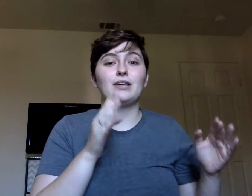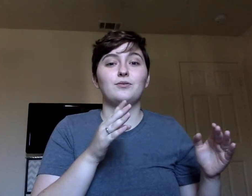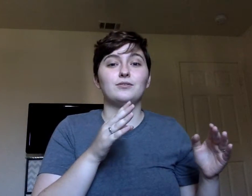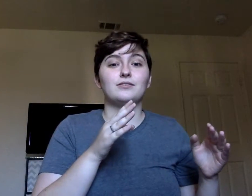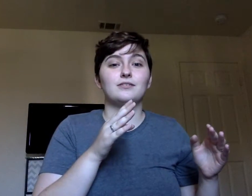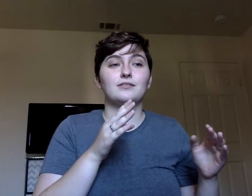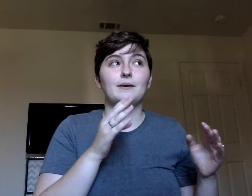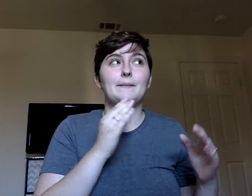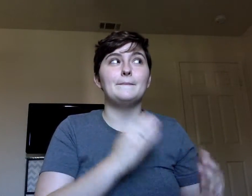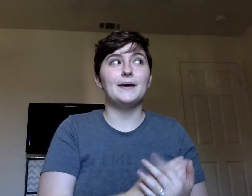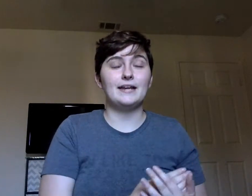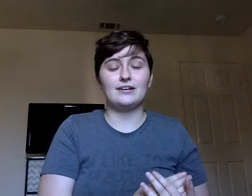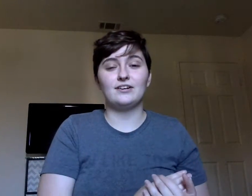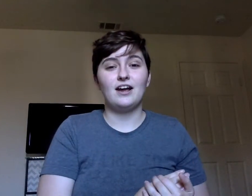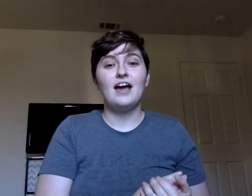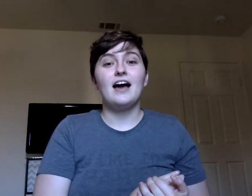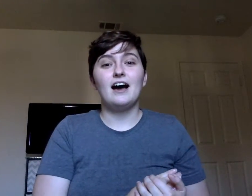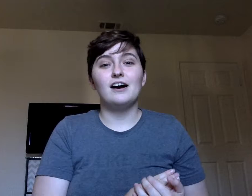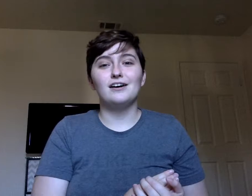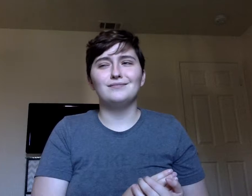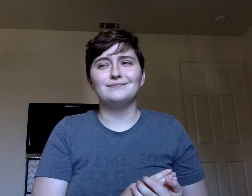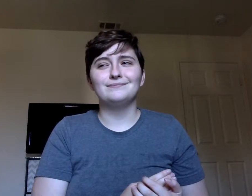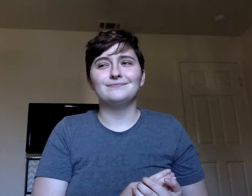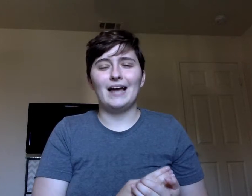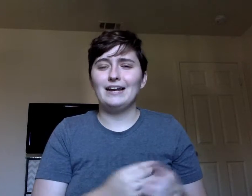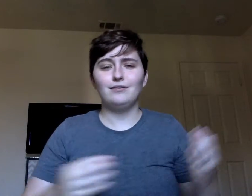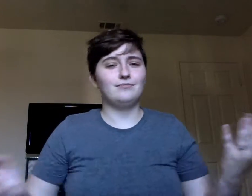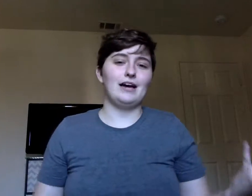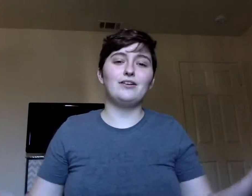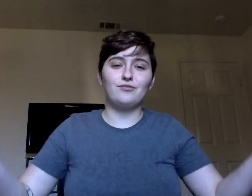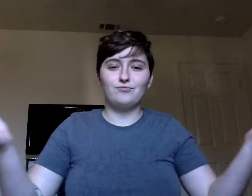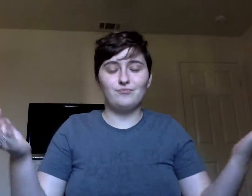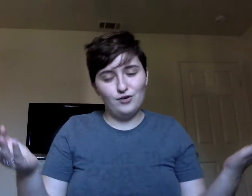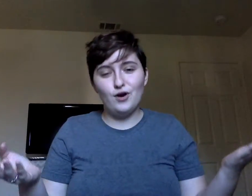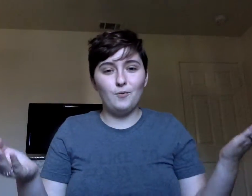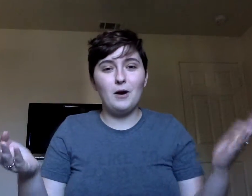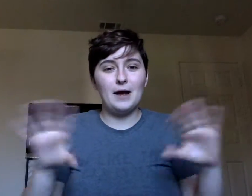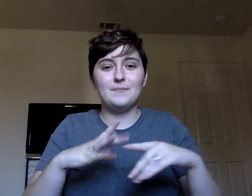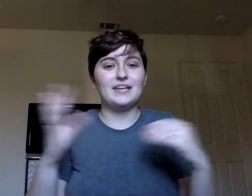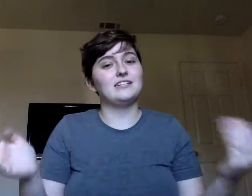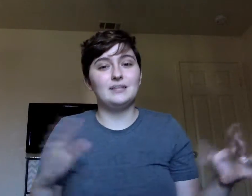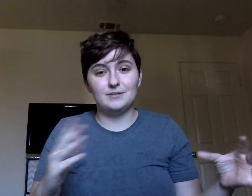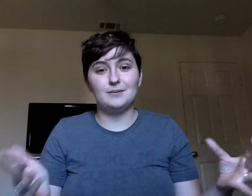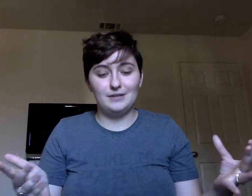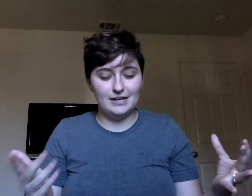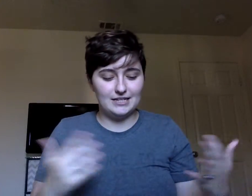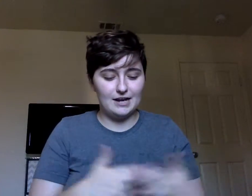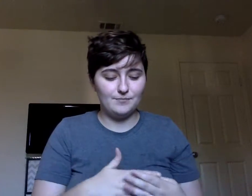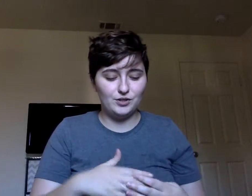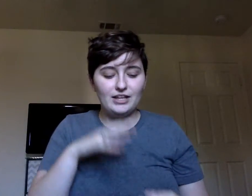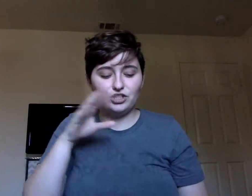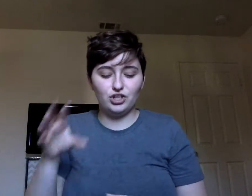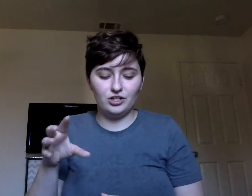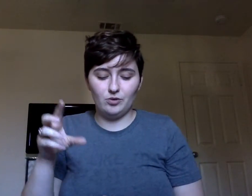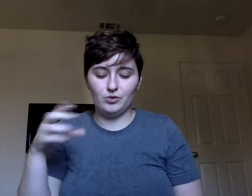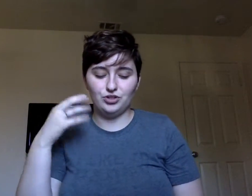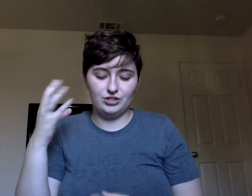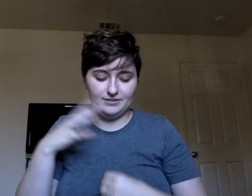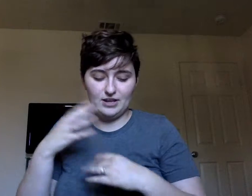those better. I don't know why, but that seems to be it. So that's chunking, which is